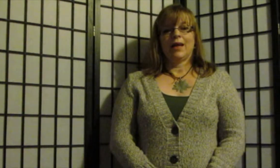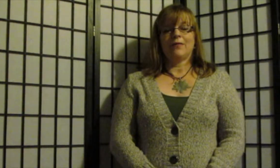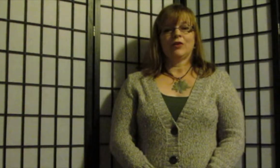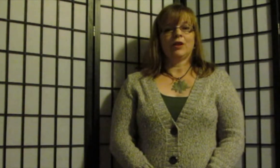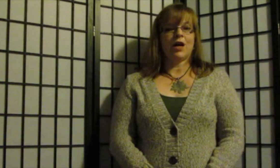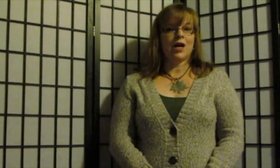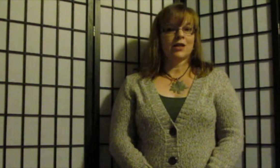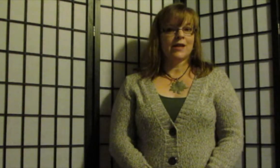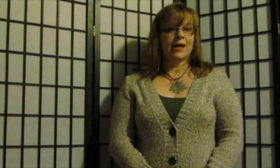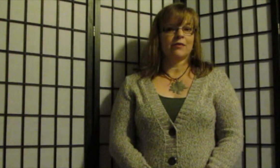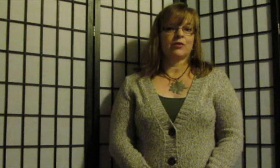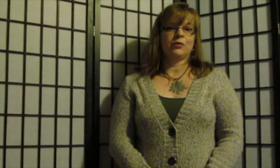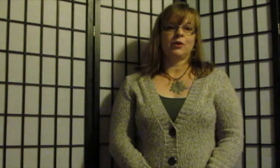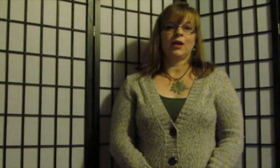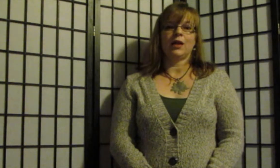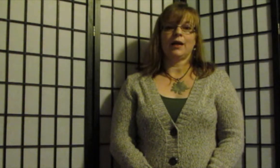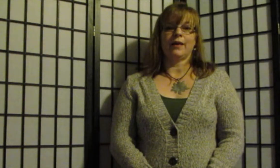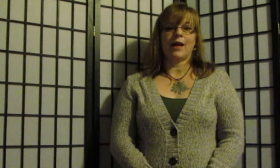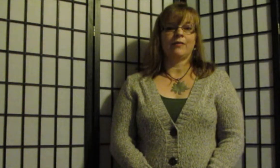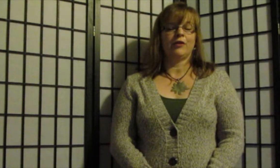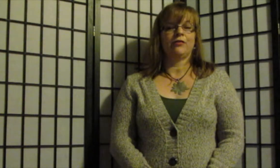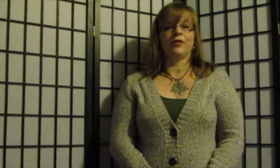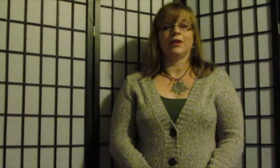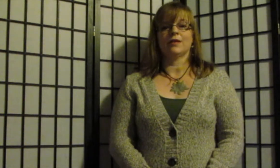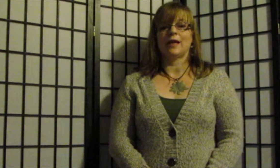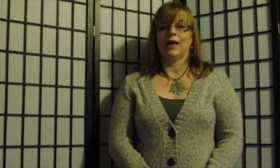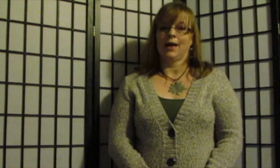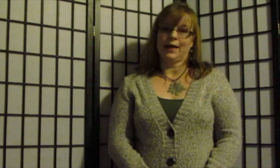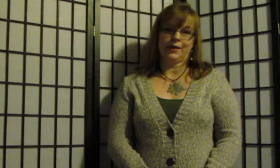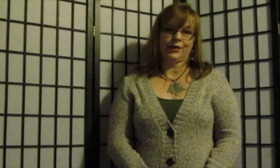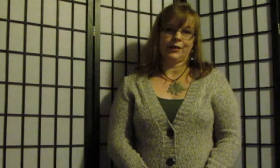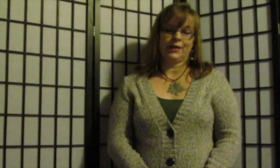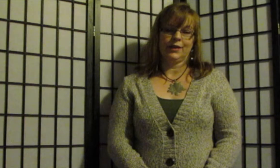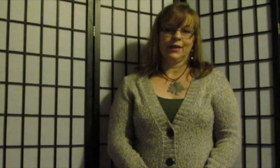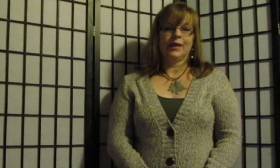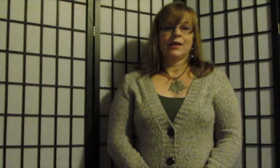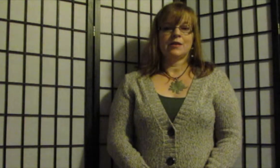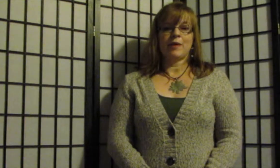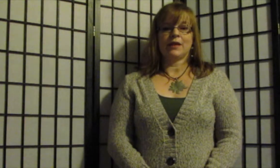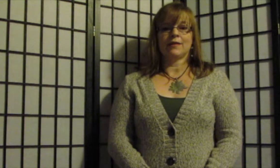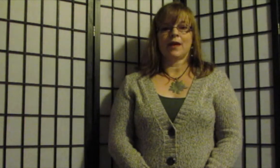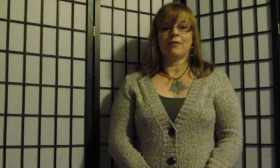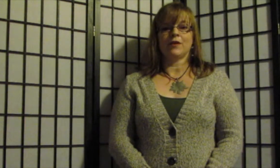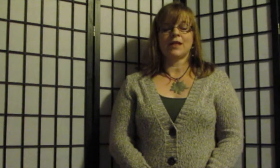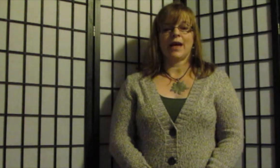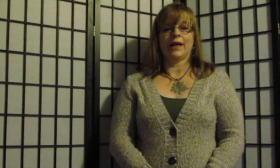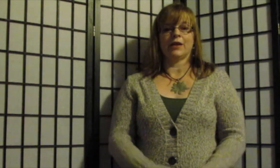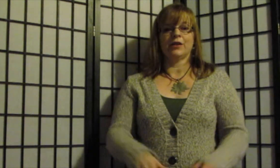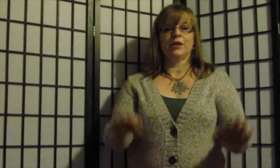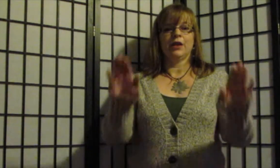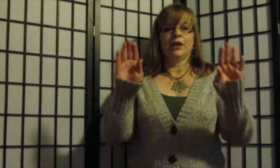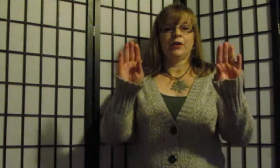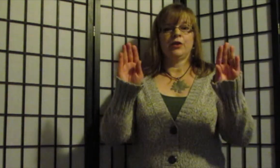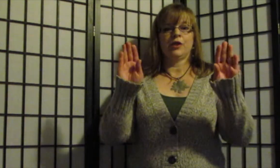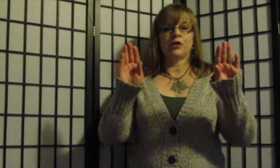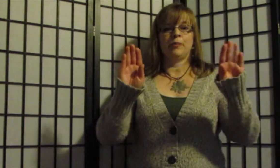After a long day of school, a lot of you feel tired. To make the sign for tired, you need your